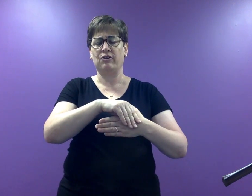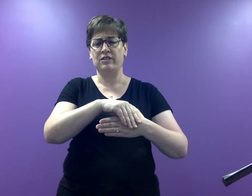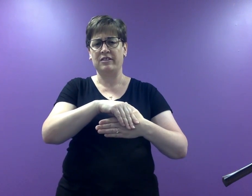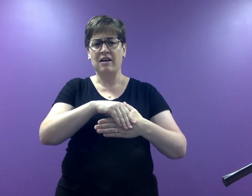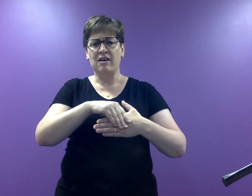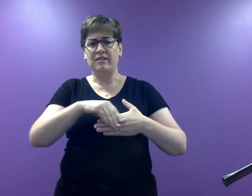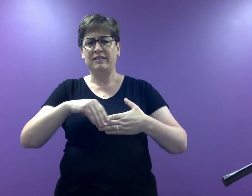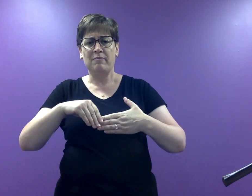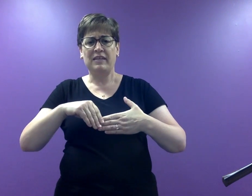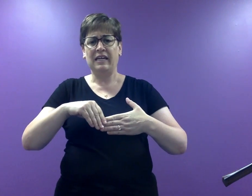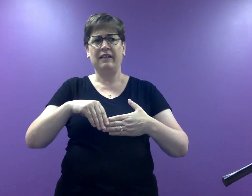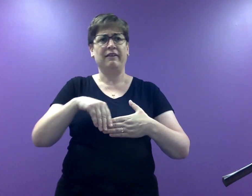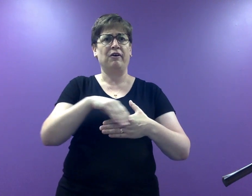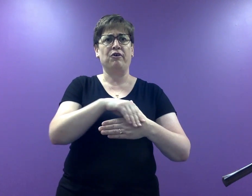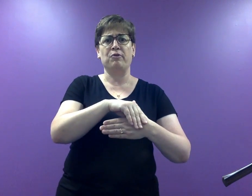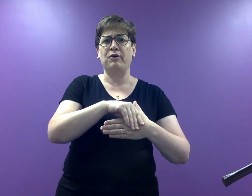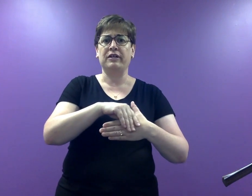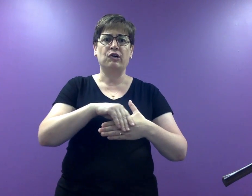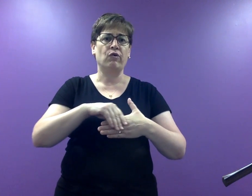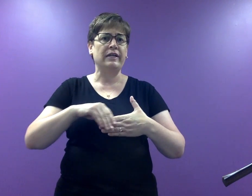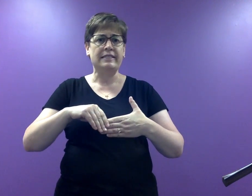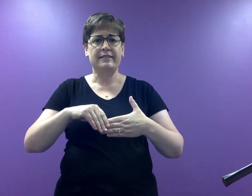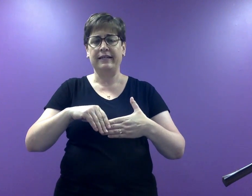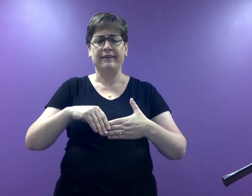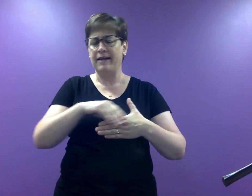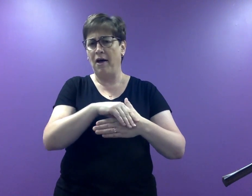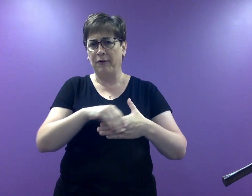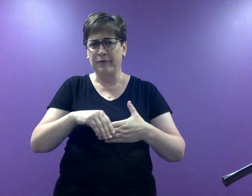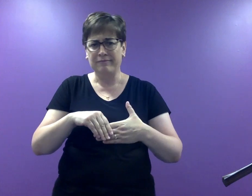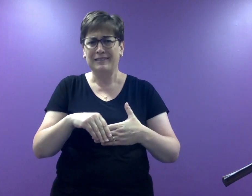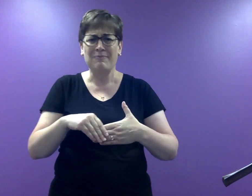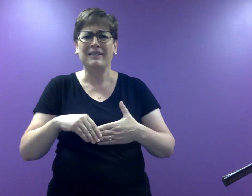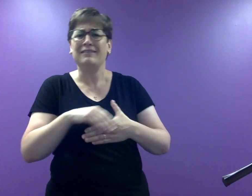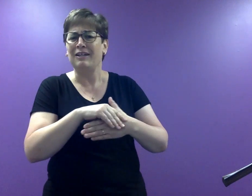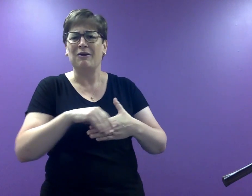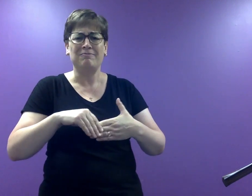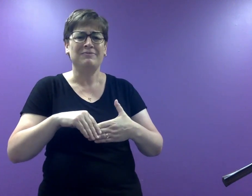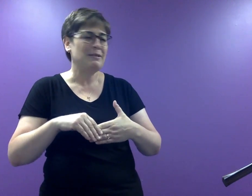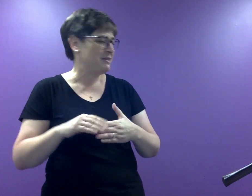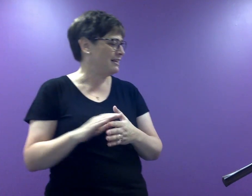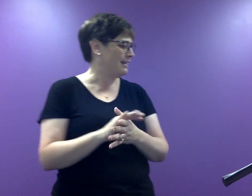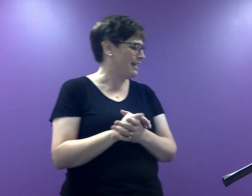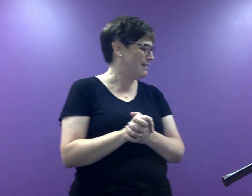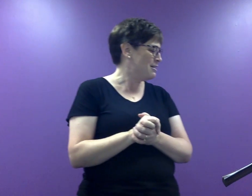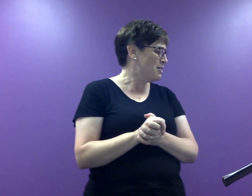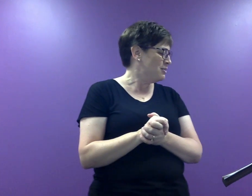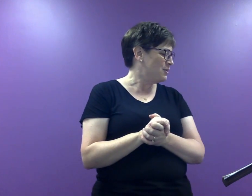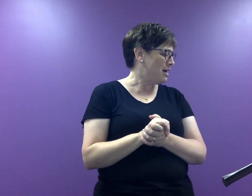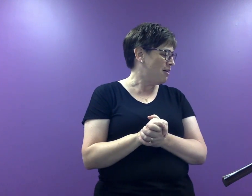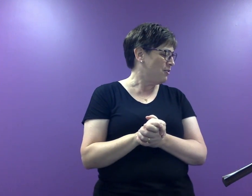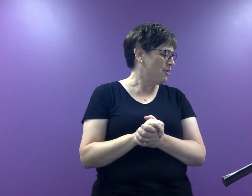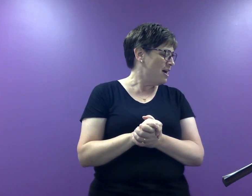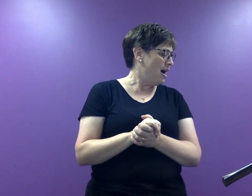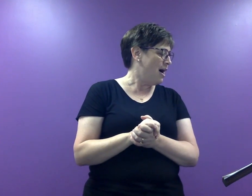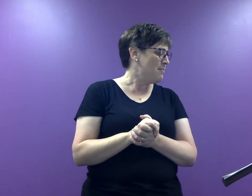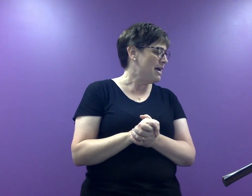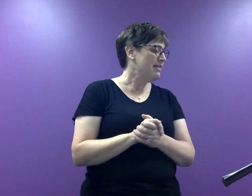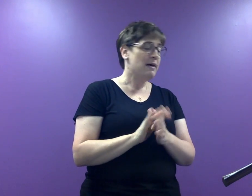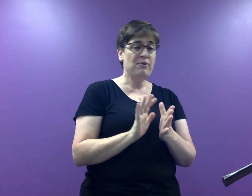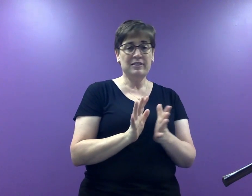is something in there, or you're putting a crease in the dollar. Something, you know, something like that. So dollar. And then I put some